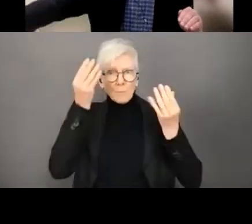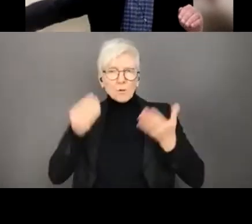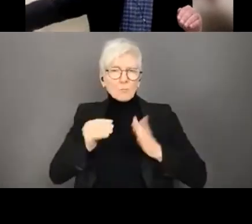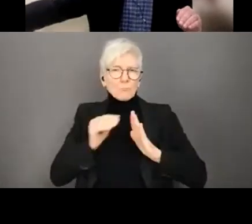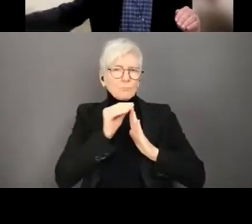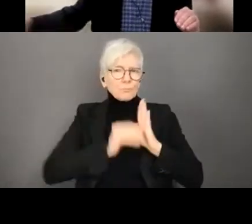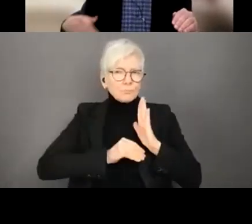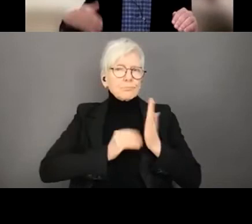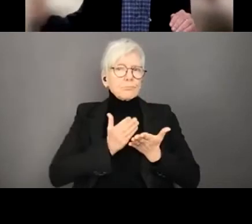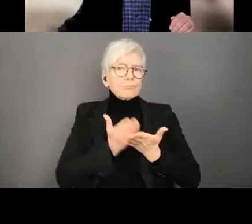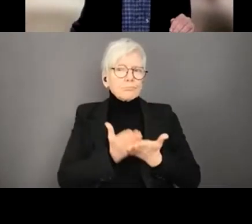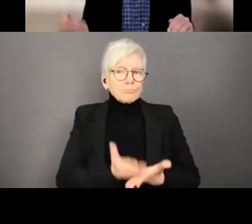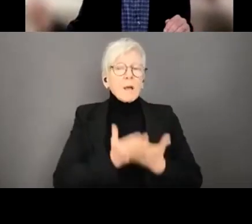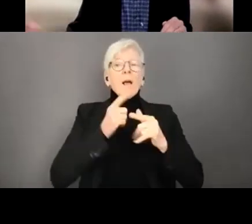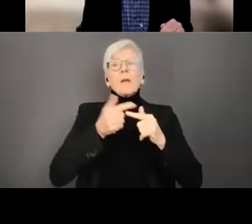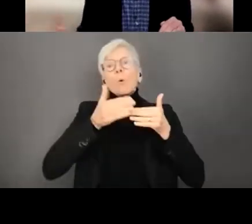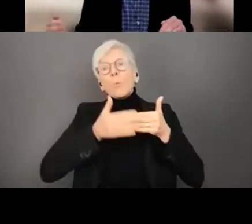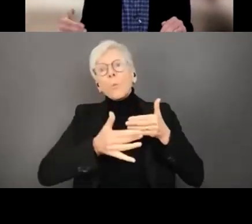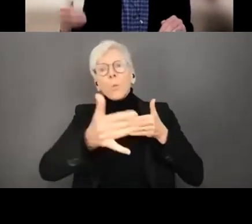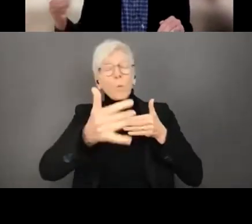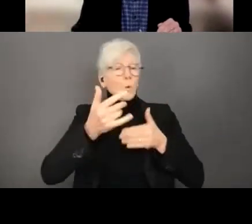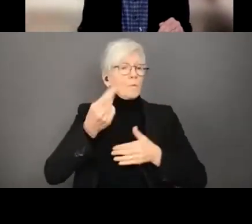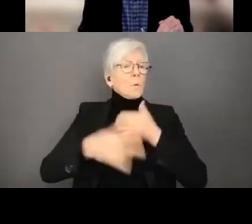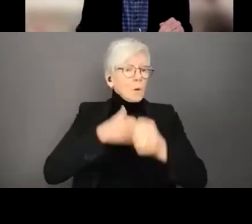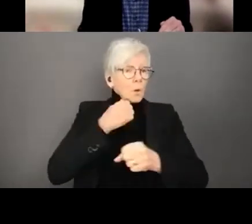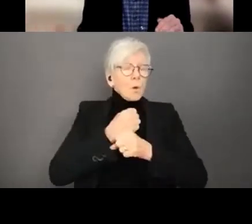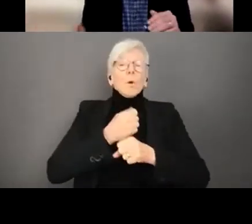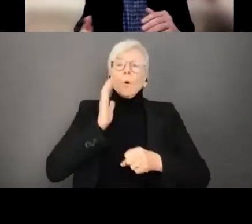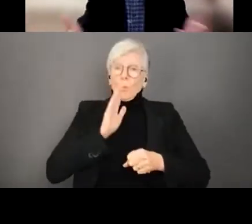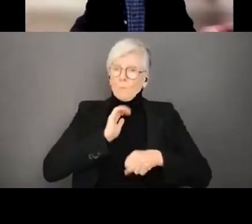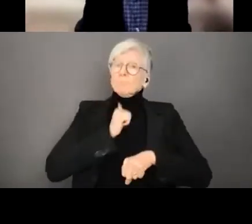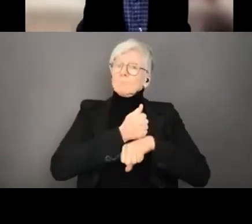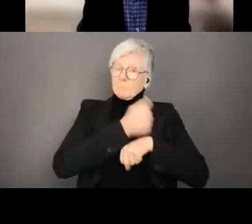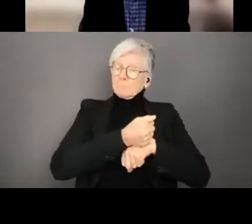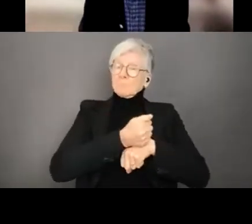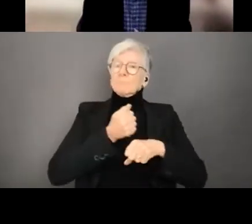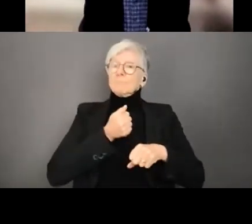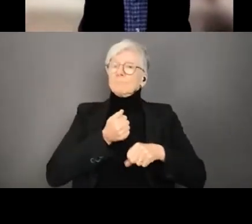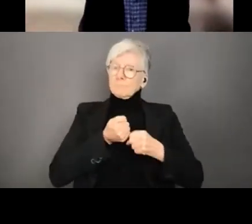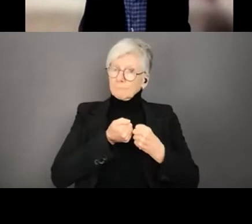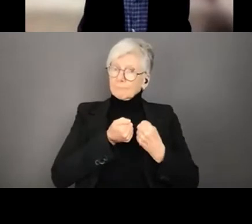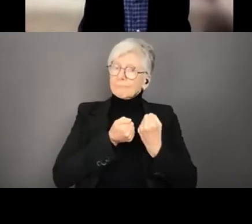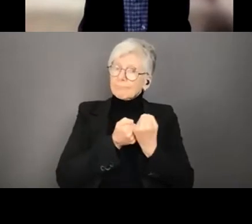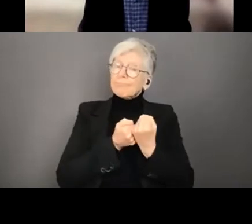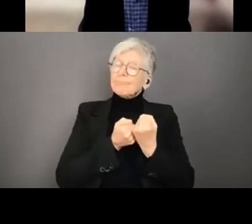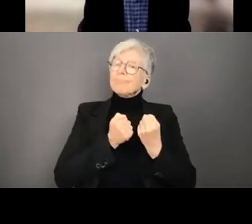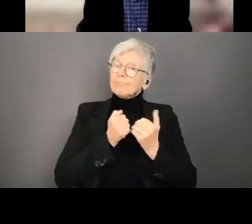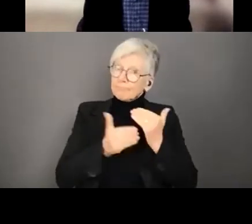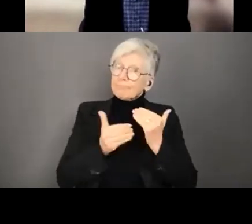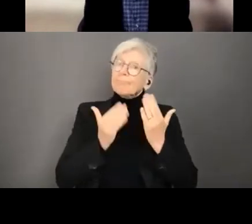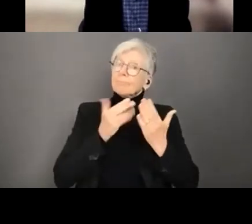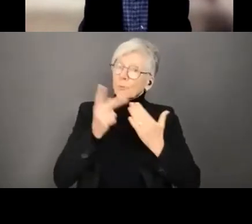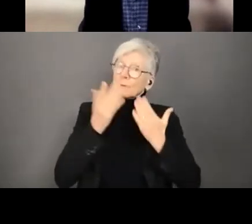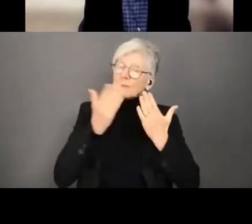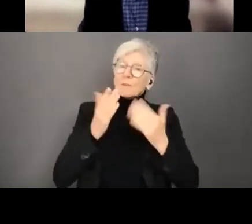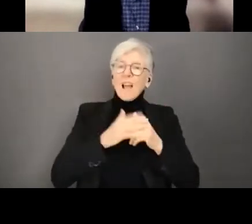next few years, as we implement more interventions, and this is where we need your help. Everybody in Canada needs